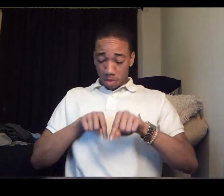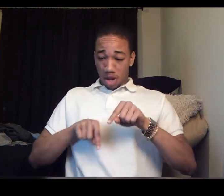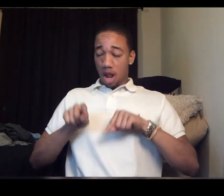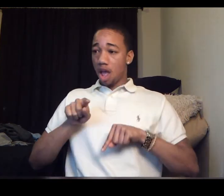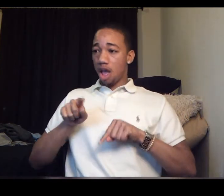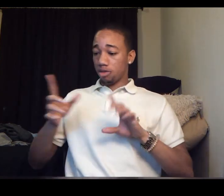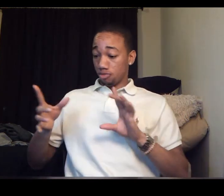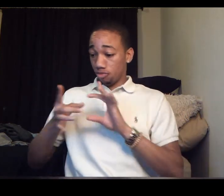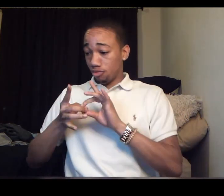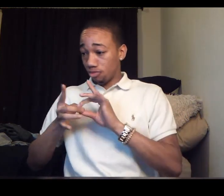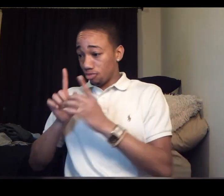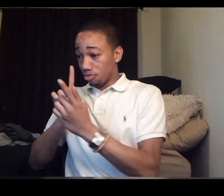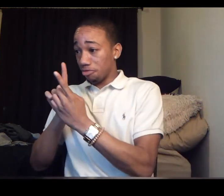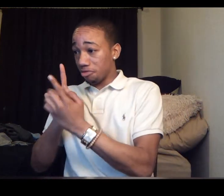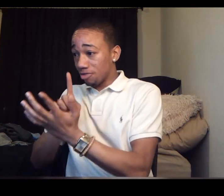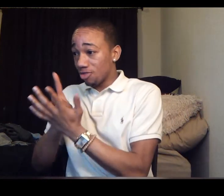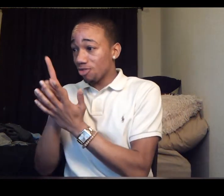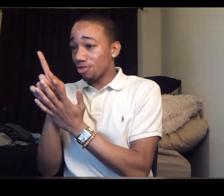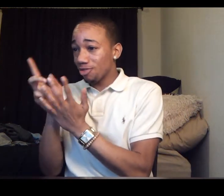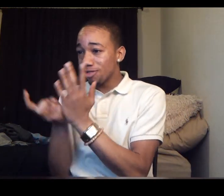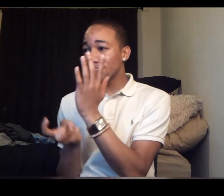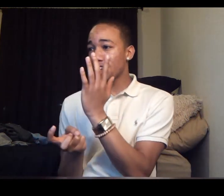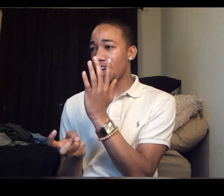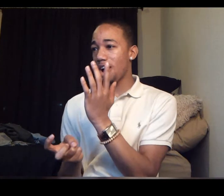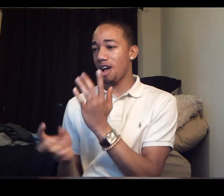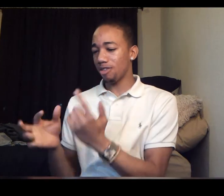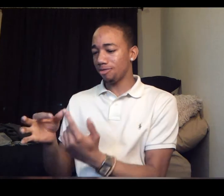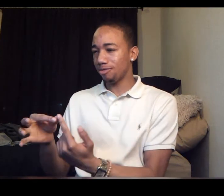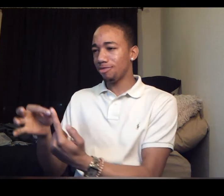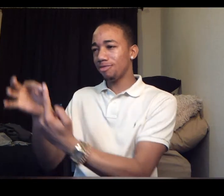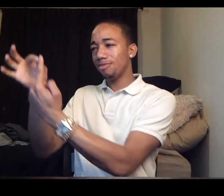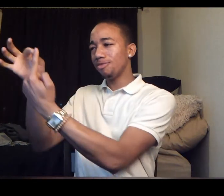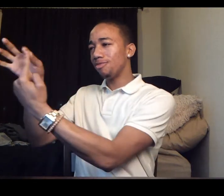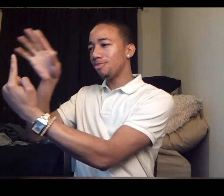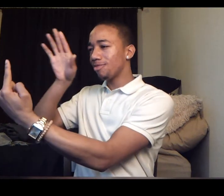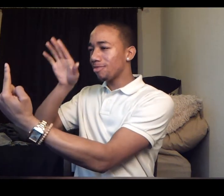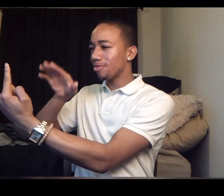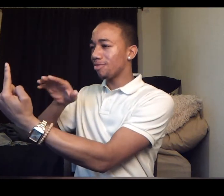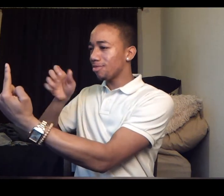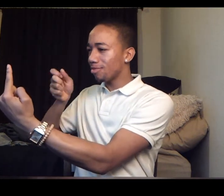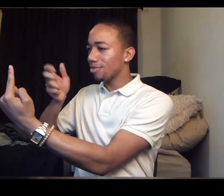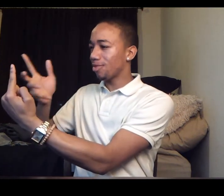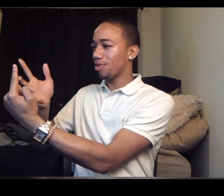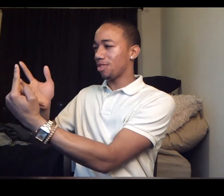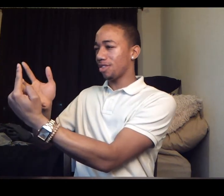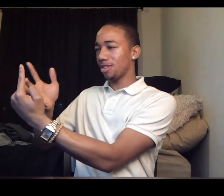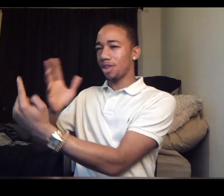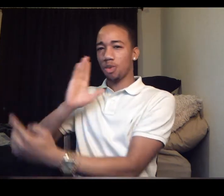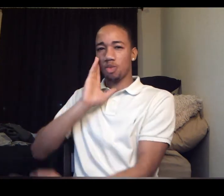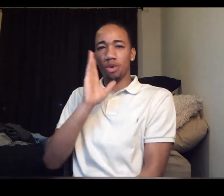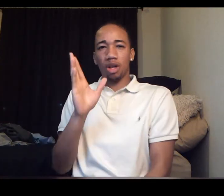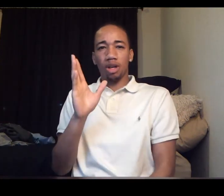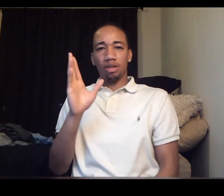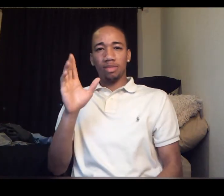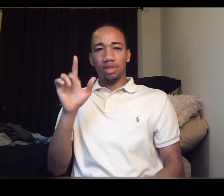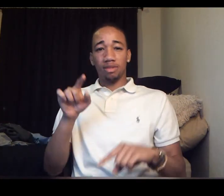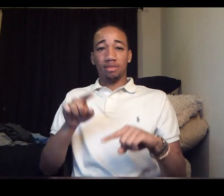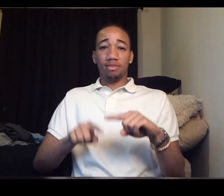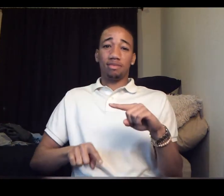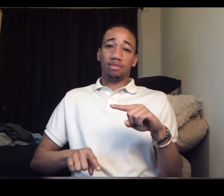I hope he buys you flowers. I hope he holds your hand. Give you